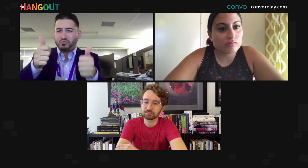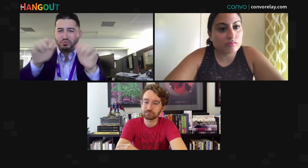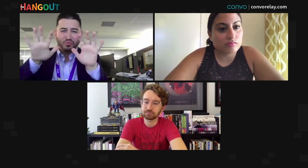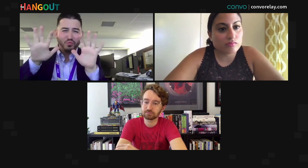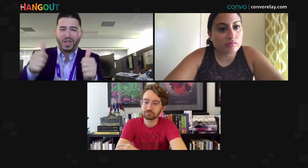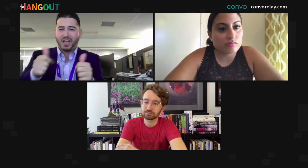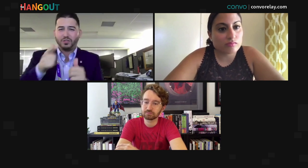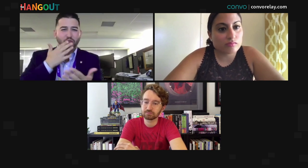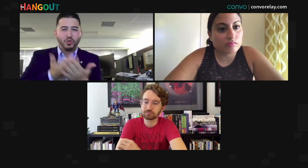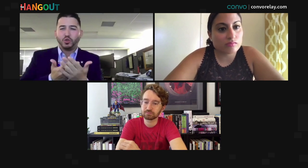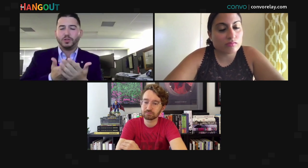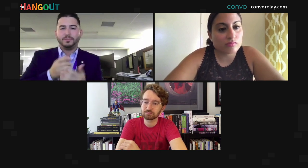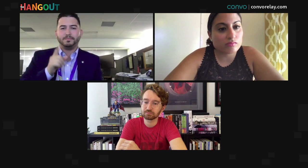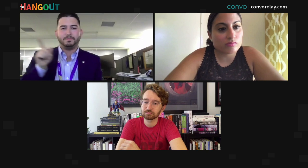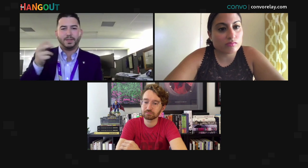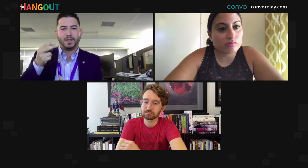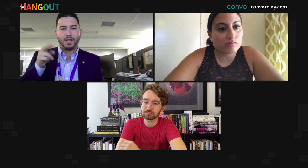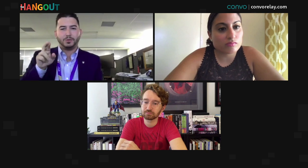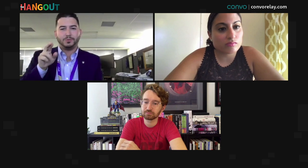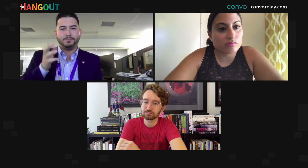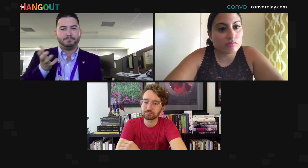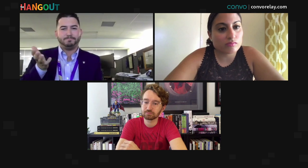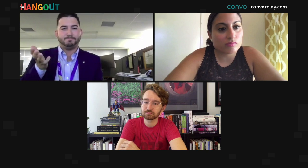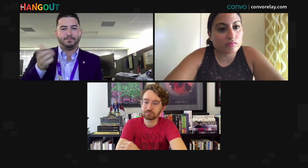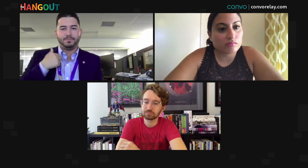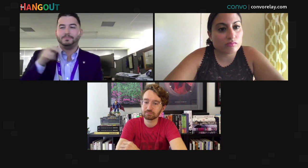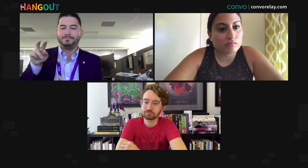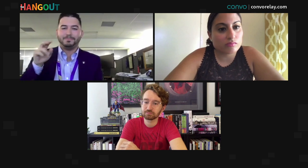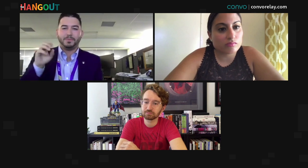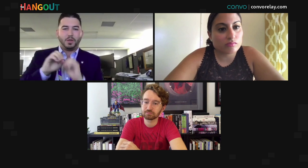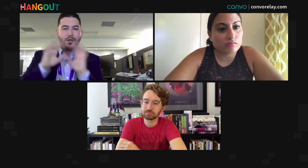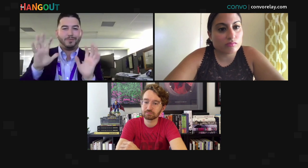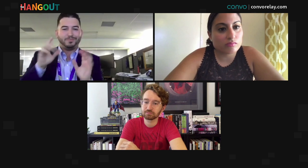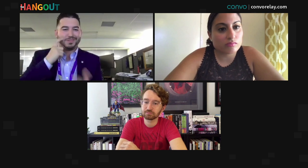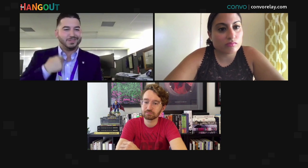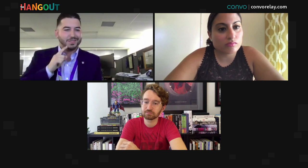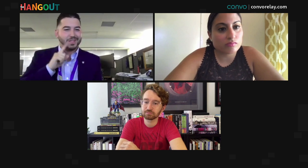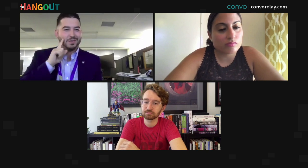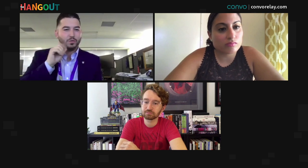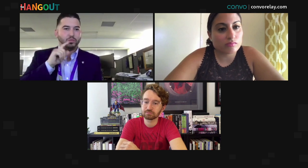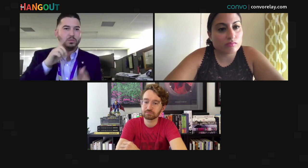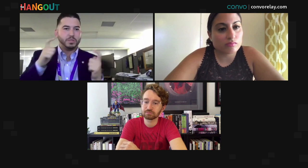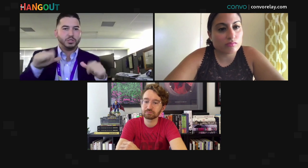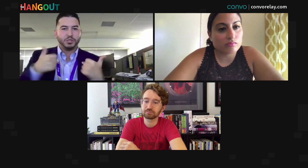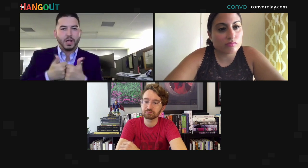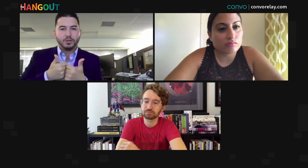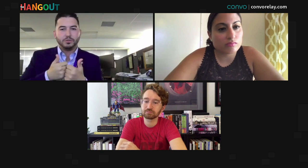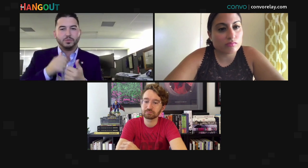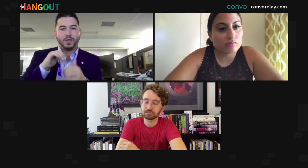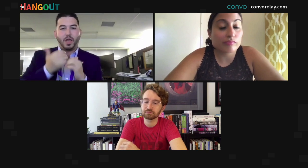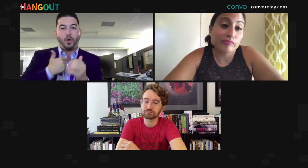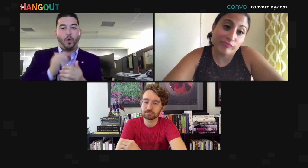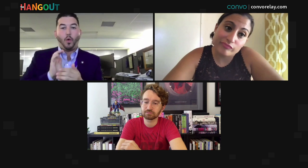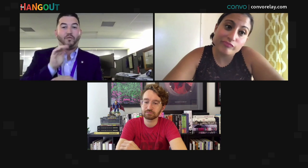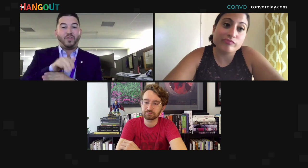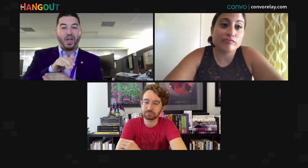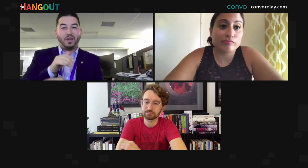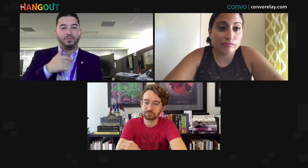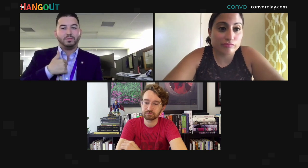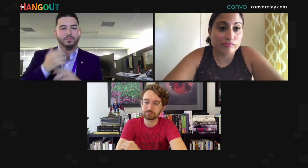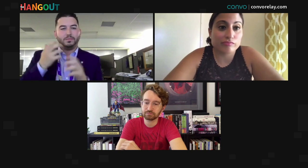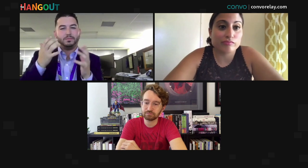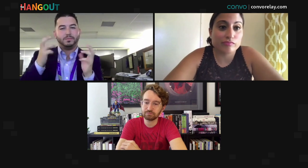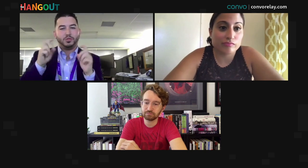ask to improve on my applications. And a lot of times the feedback I received was, you did great. But obviously they were